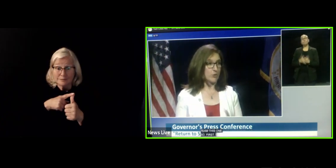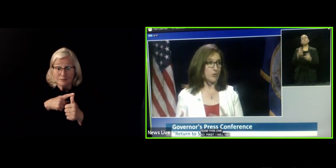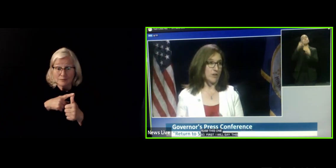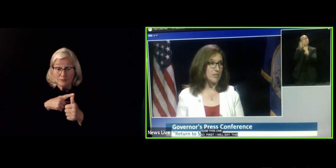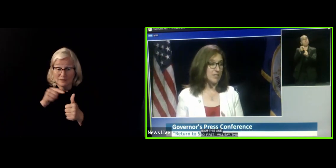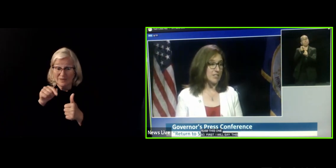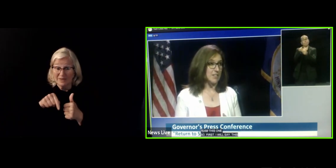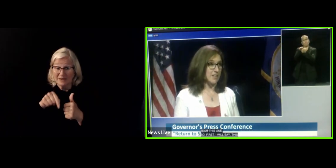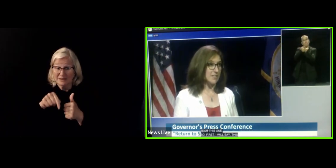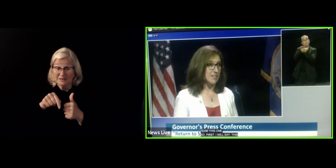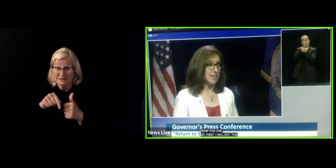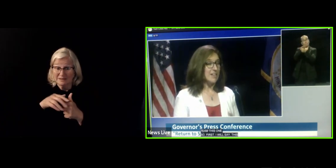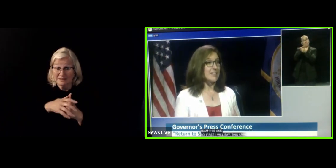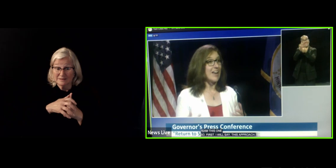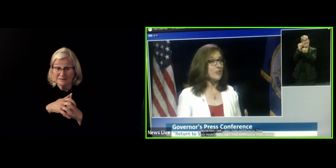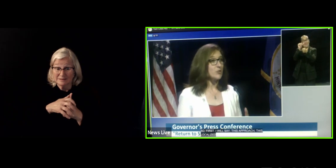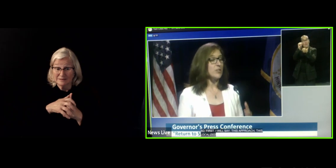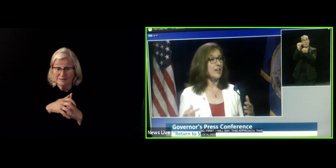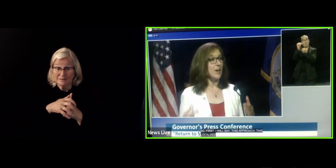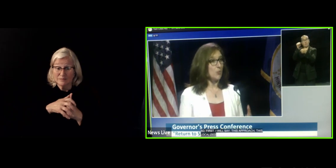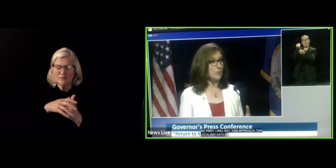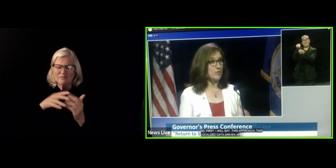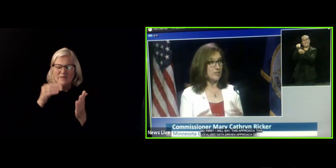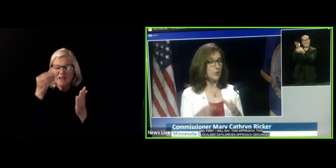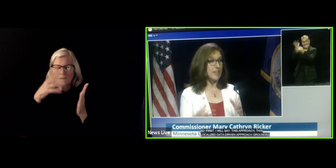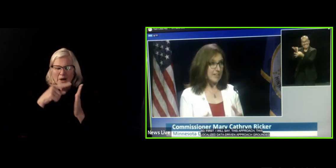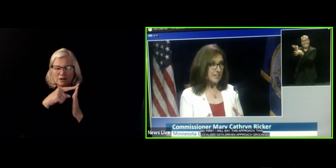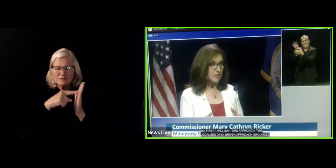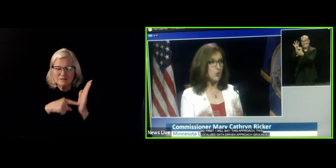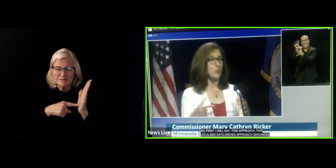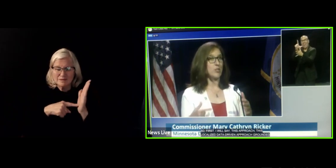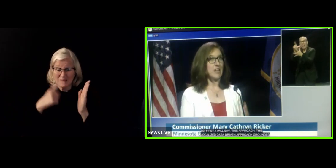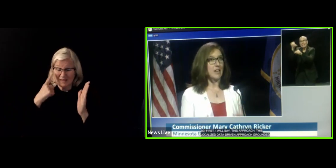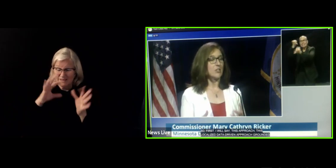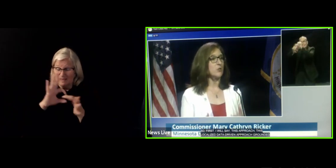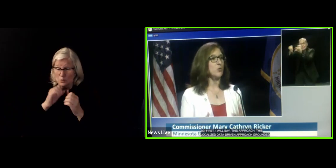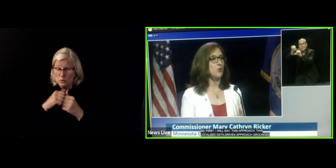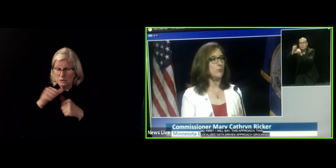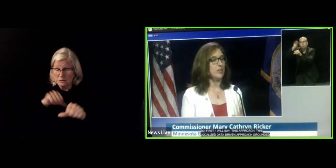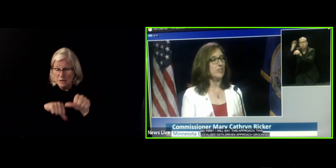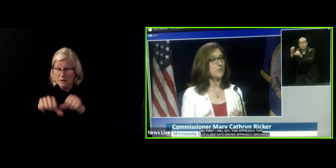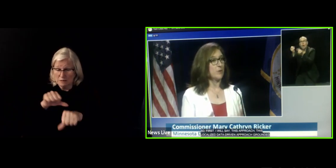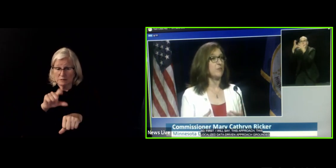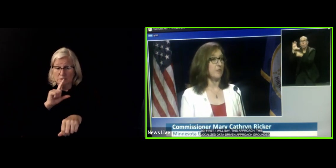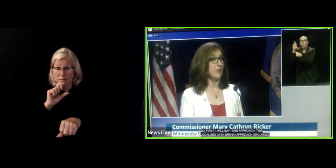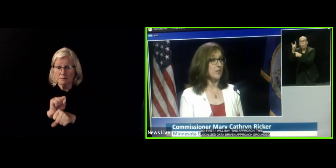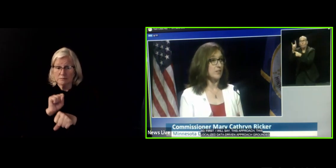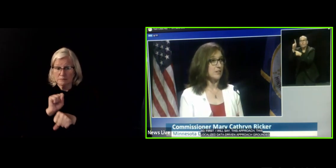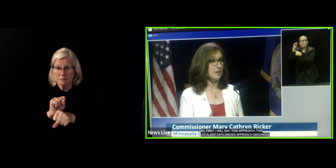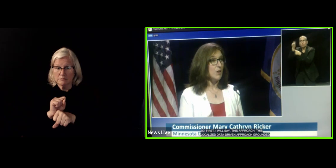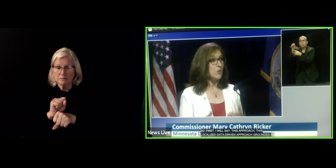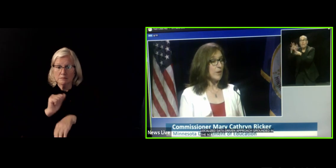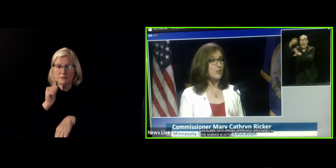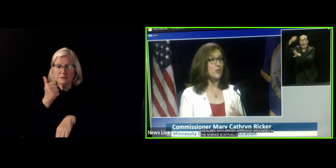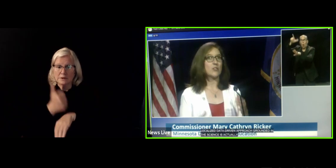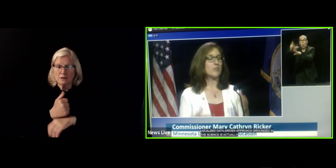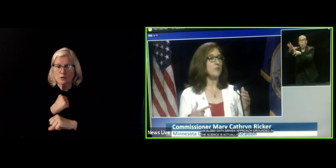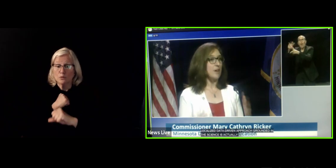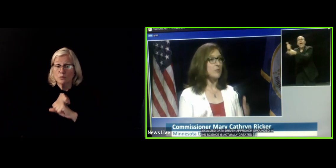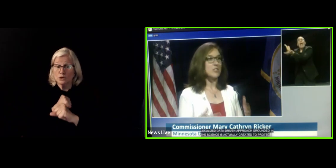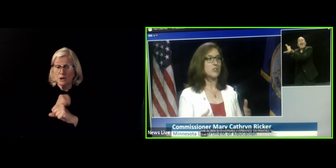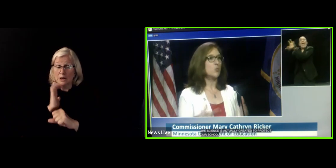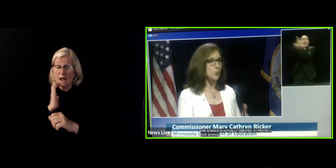approach grounded in the science, is actually created to protect our school communities from the virus, right? So actually